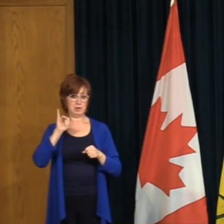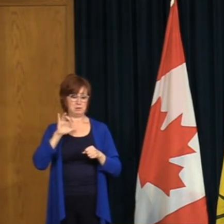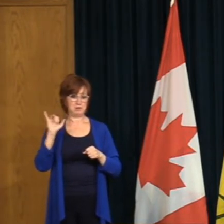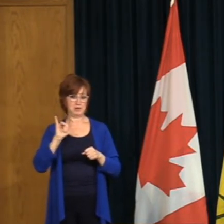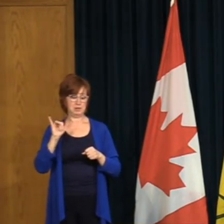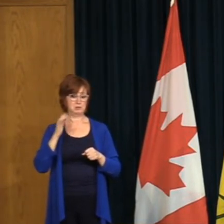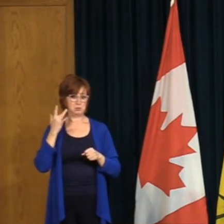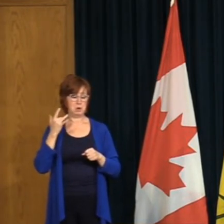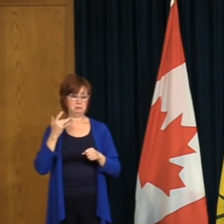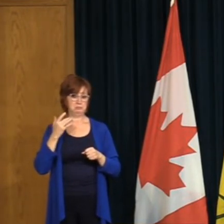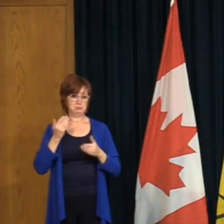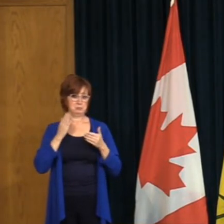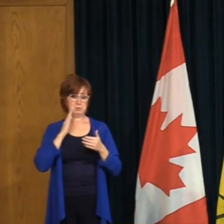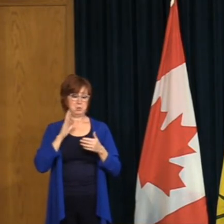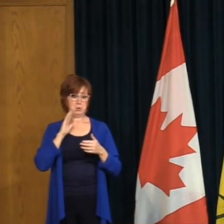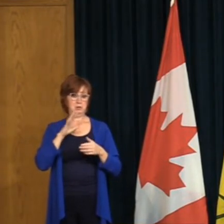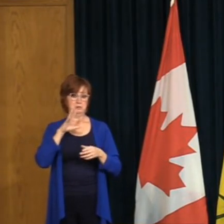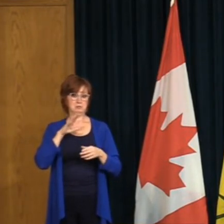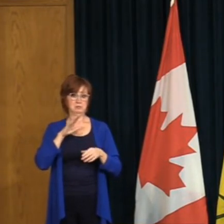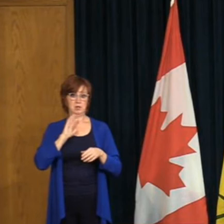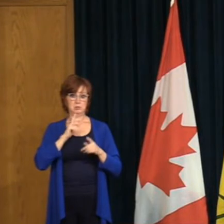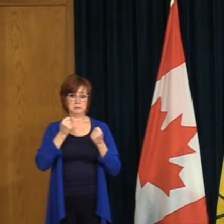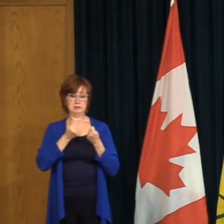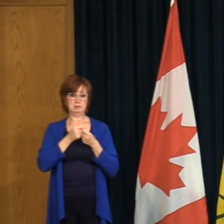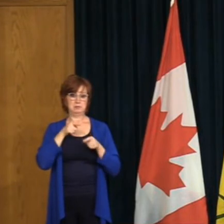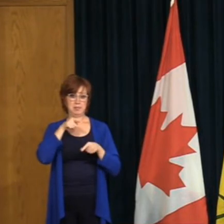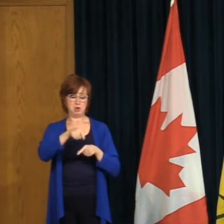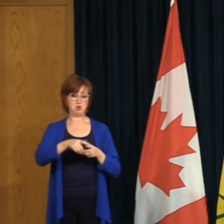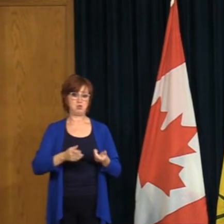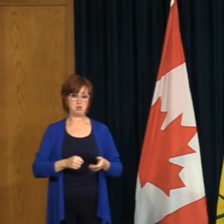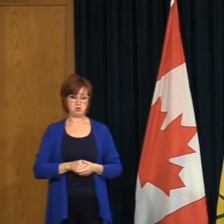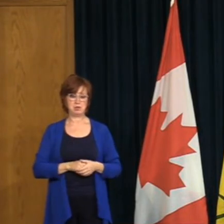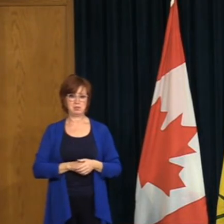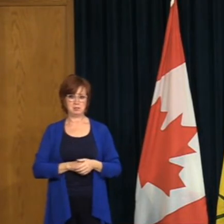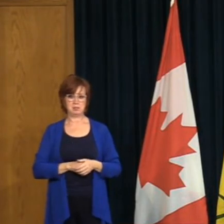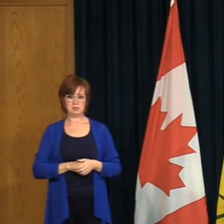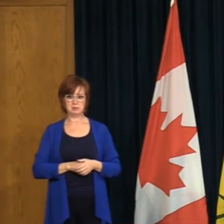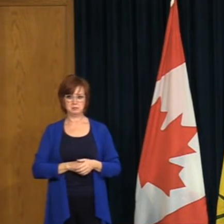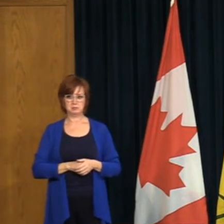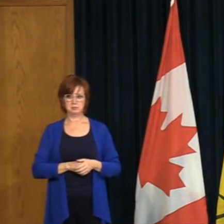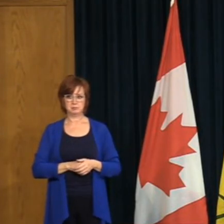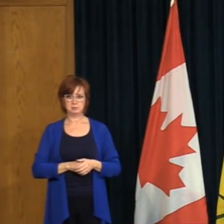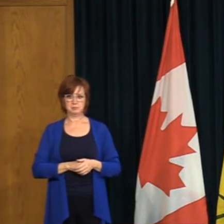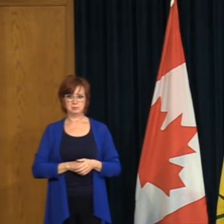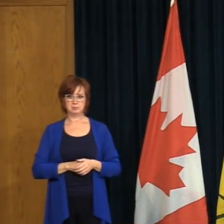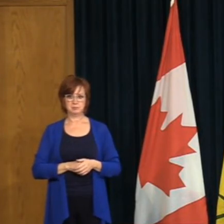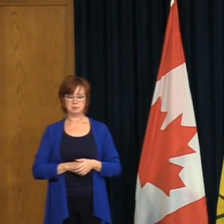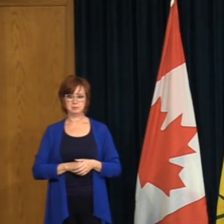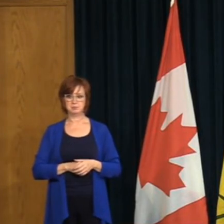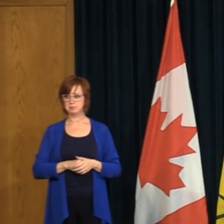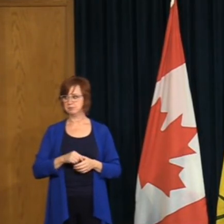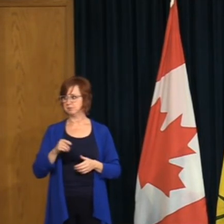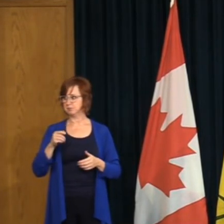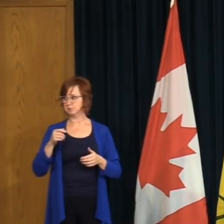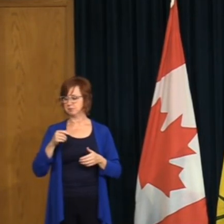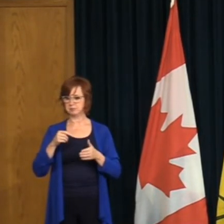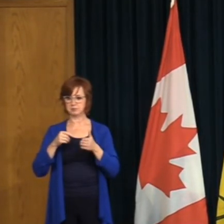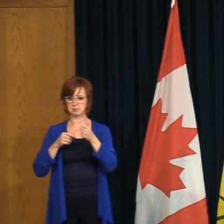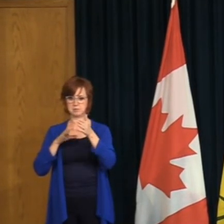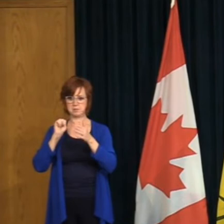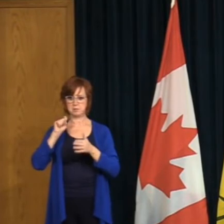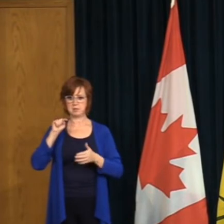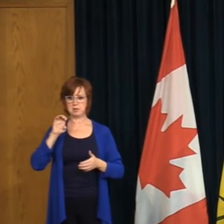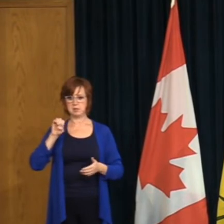that's a real positive for not only the CFL but our winning Saskatchewan Roughriders. We'll go back to the room here.